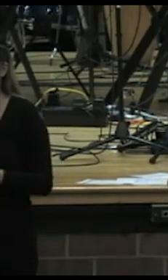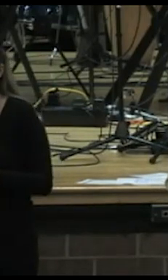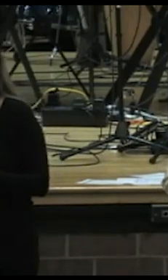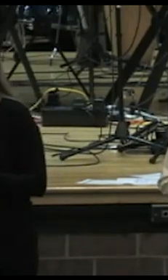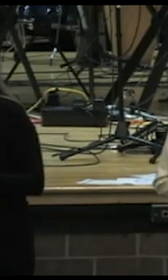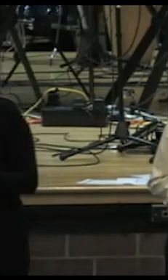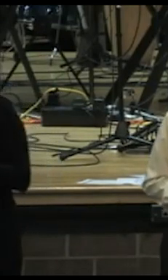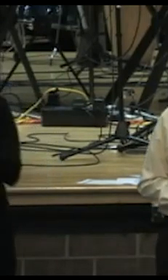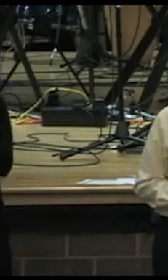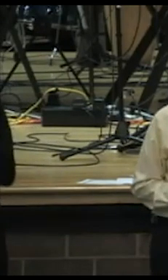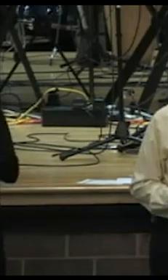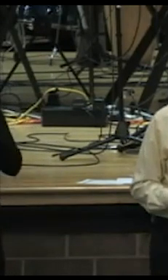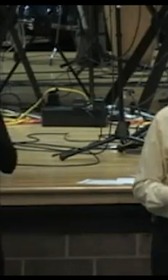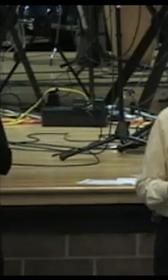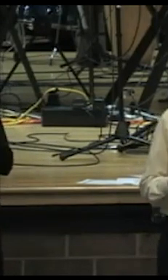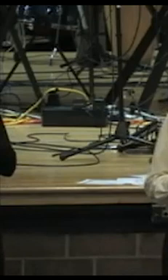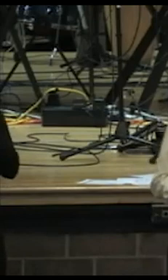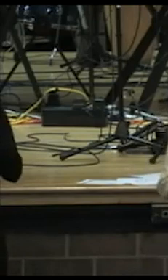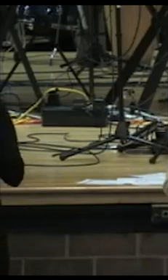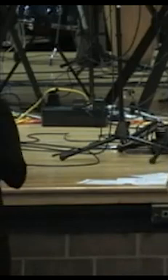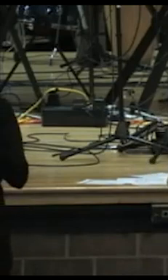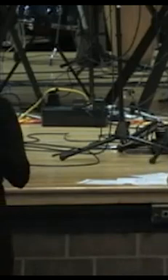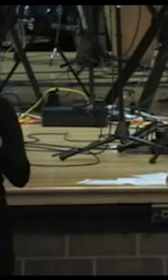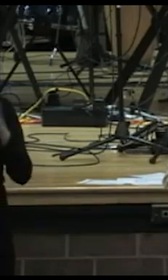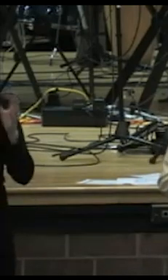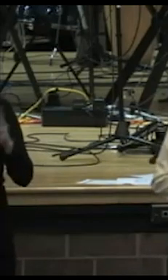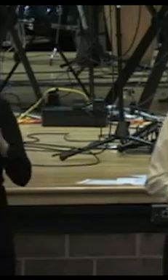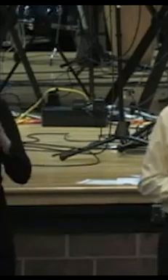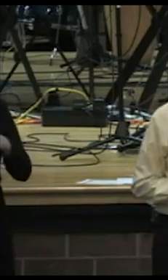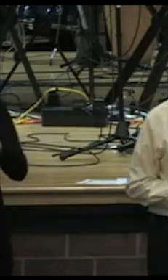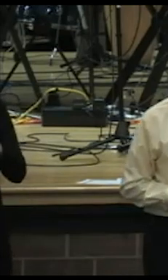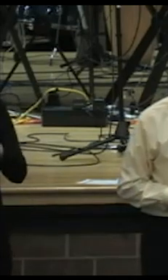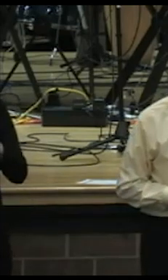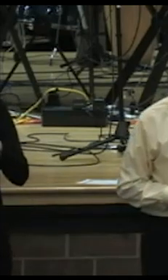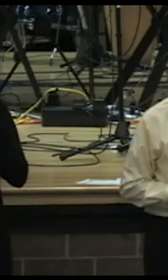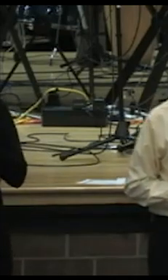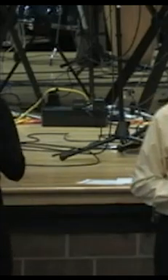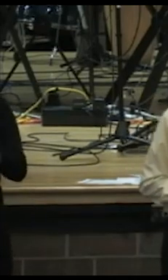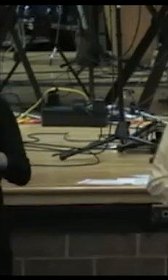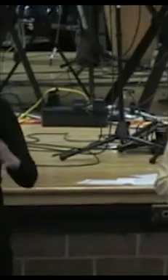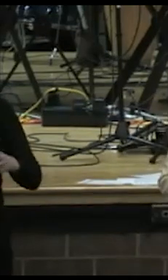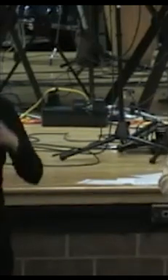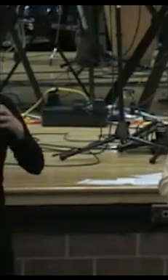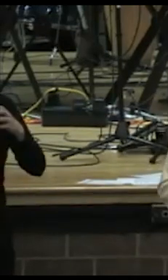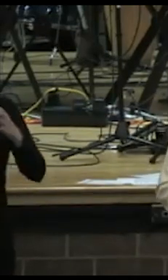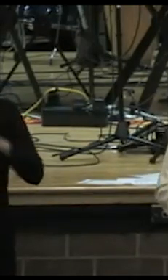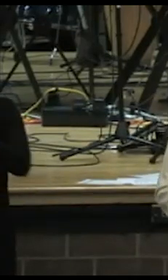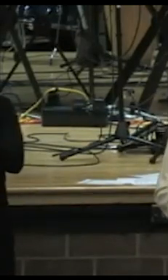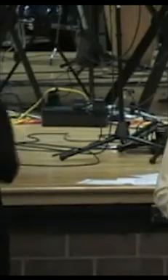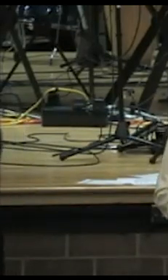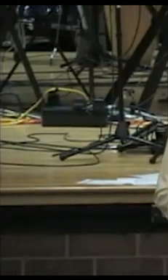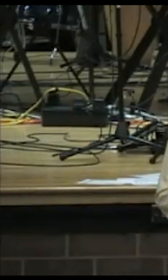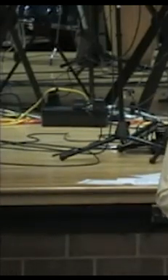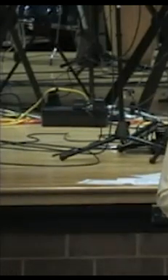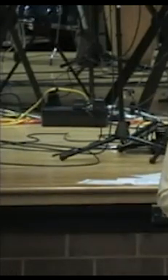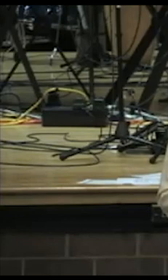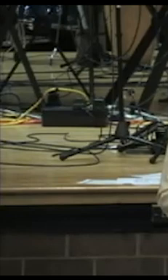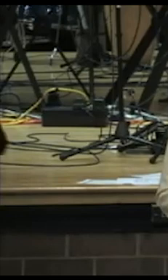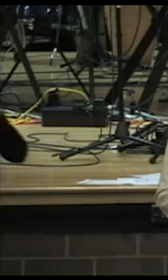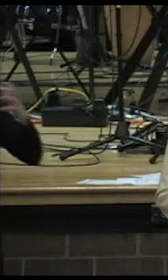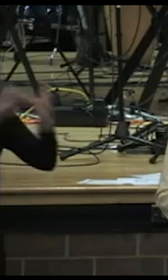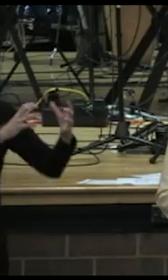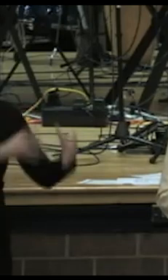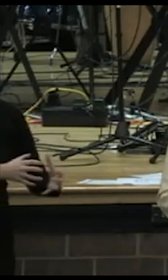That the leaders would be raised up from within their groups, and that these groups will multiply. Hallelujah.